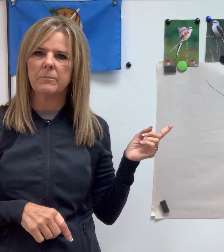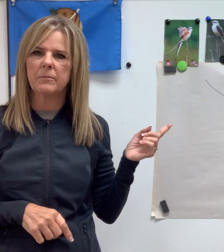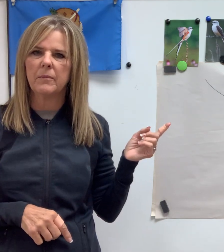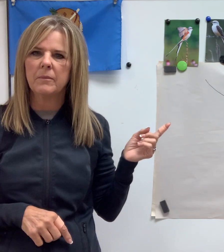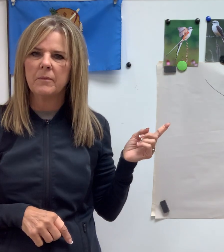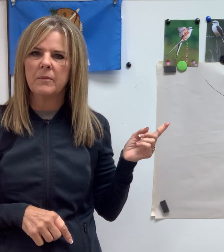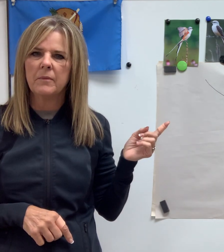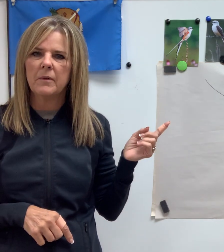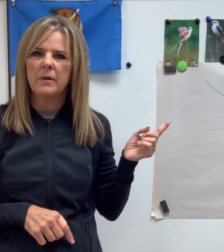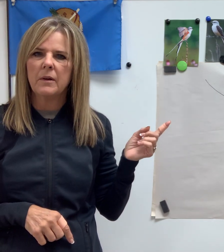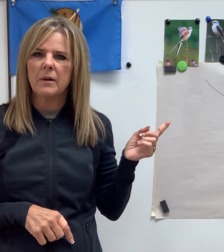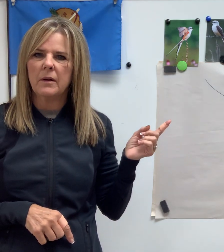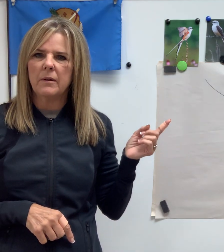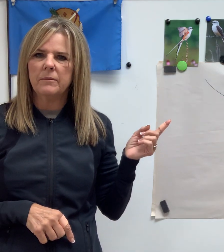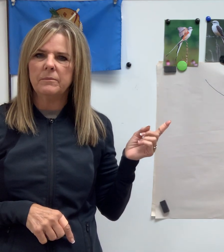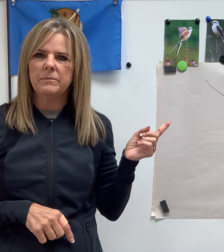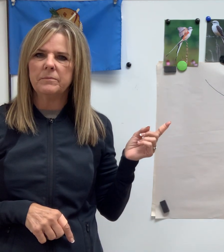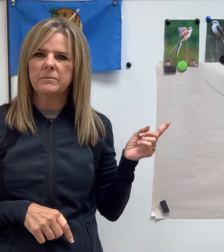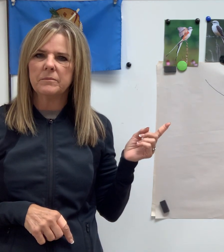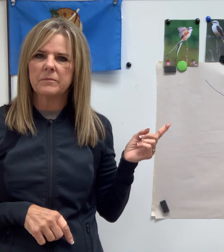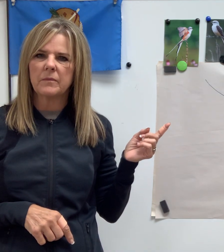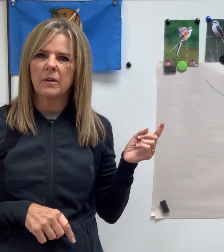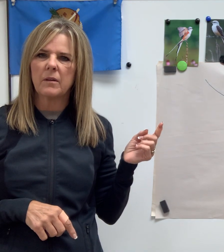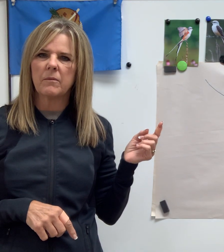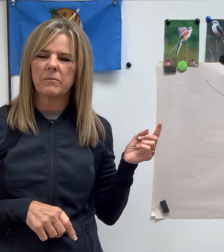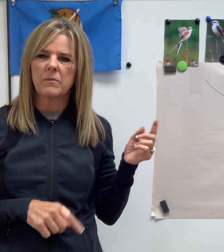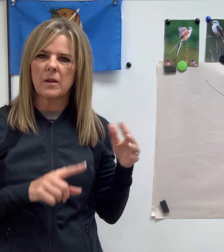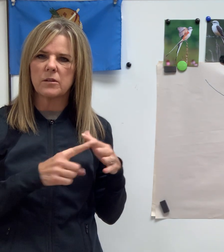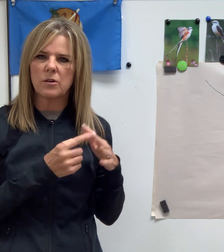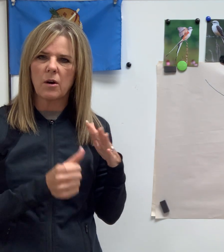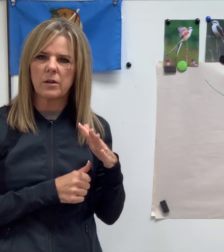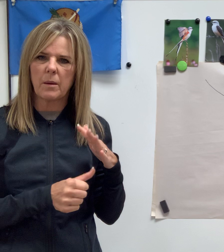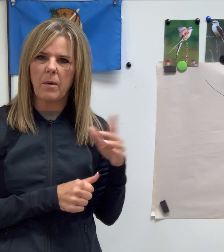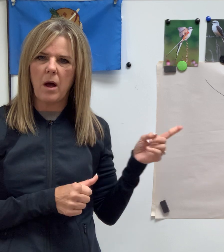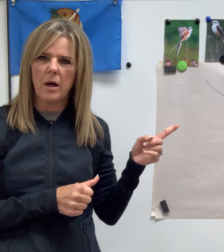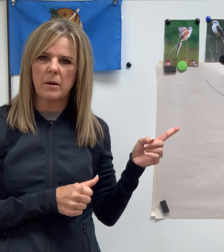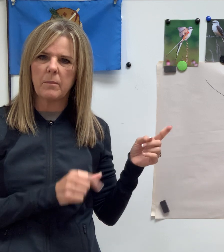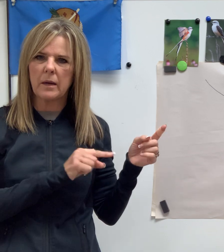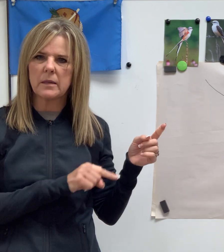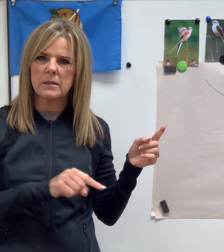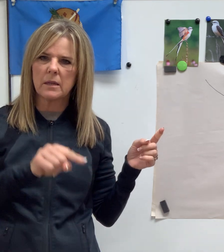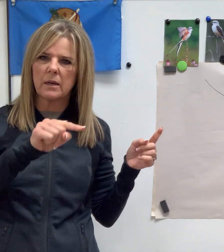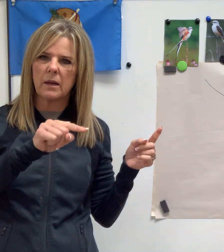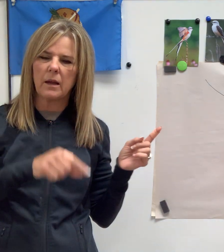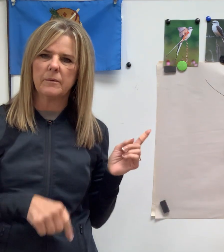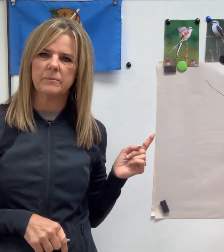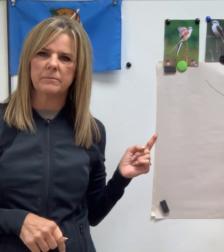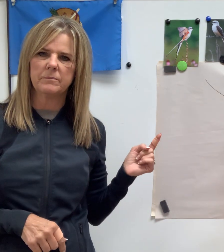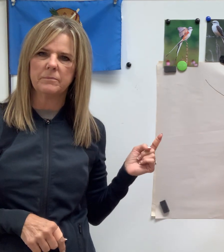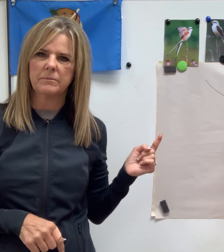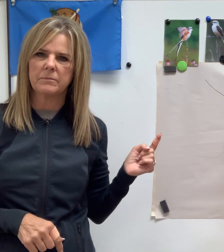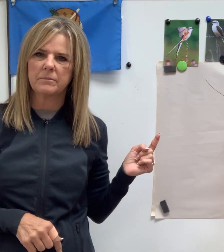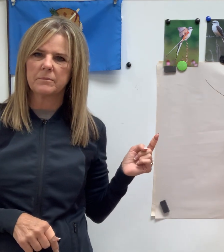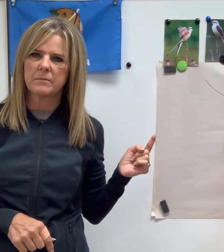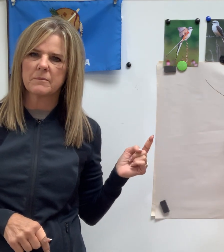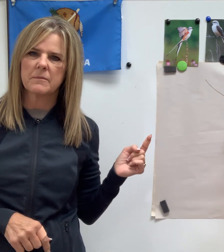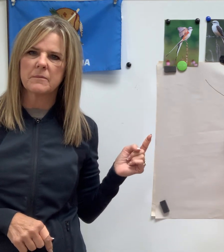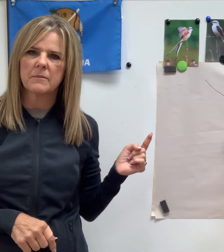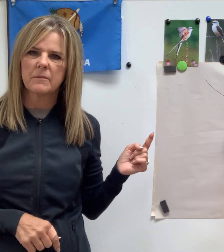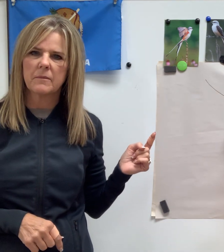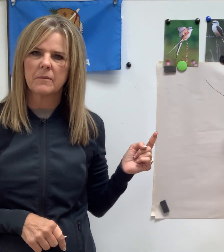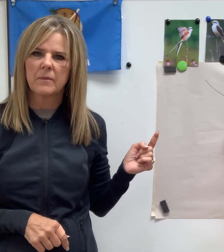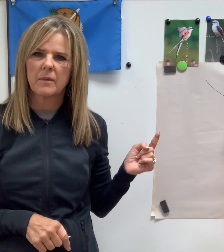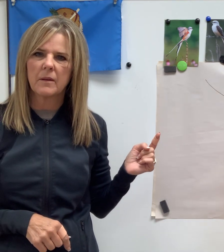your time. This time I want you to start on the bottom and just make a slanted line that comes down a little